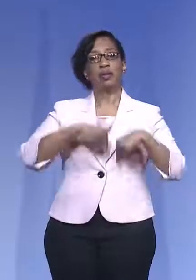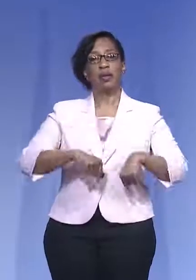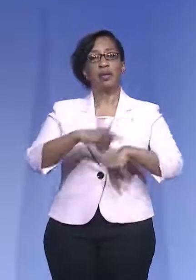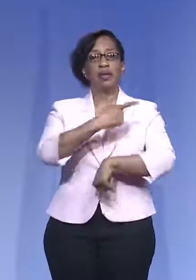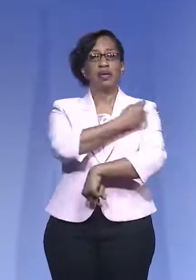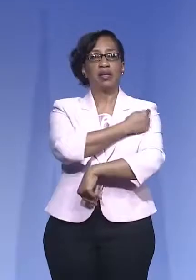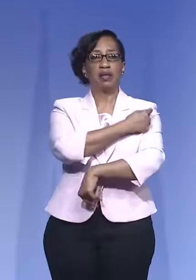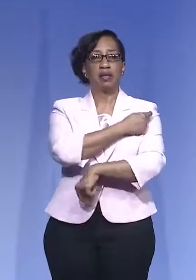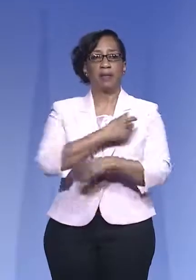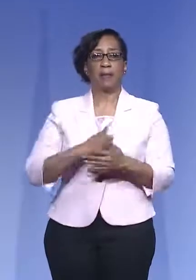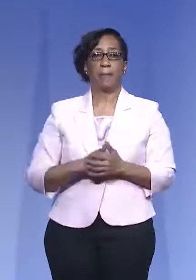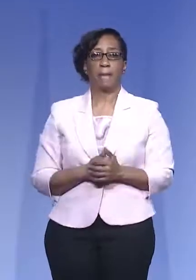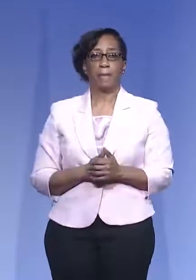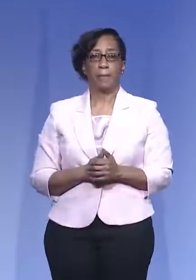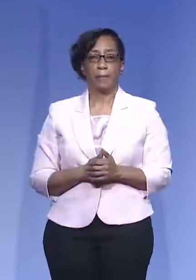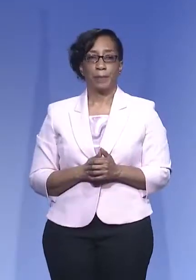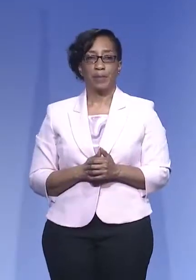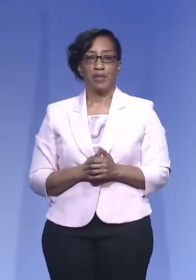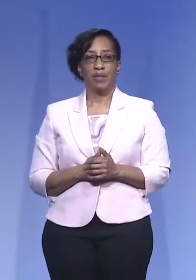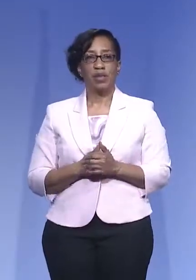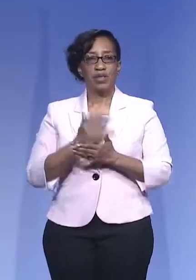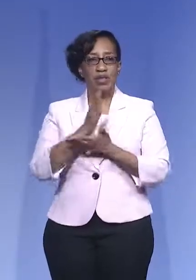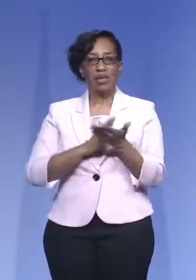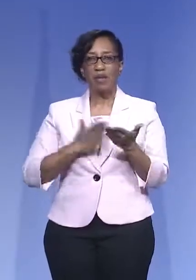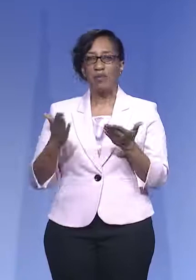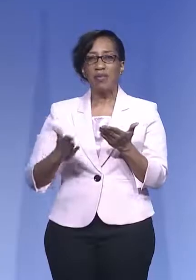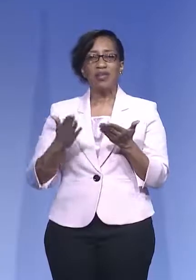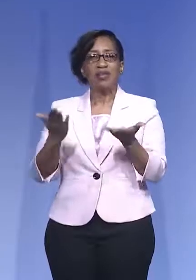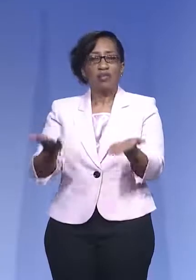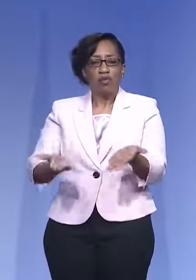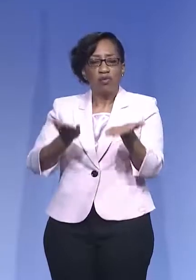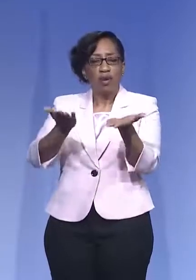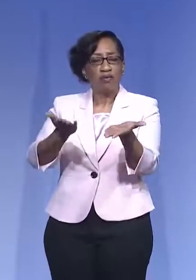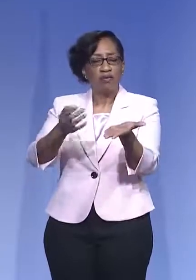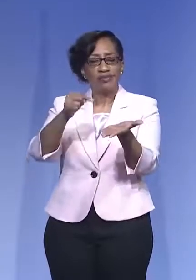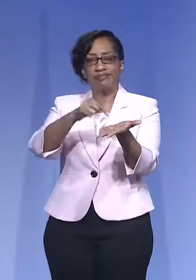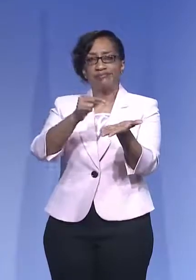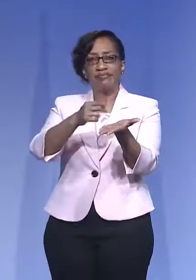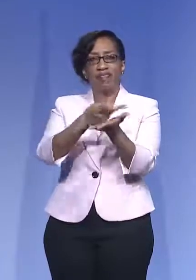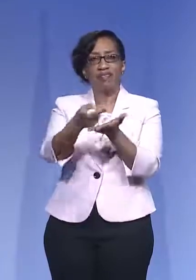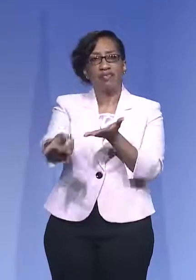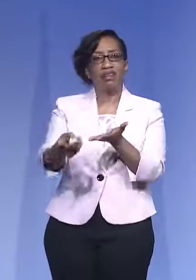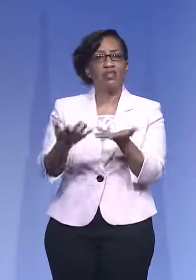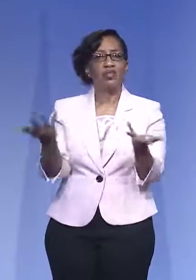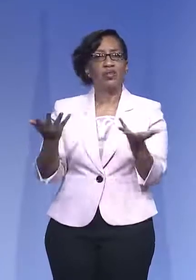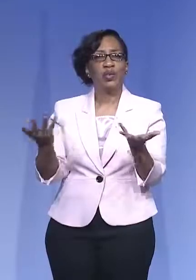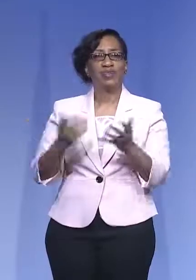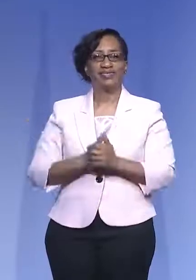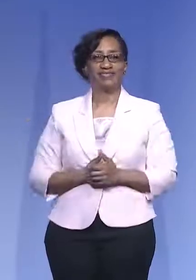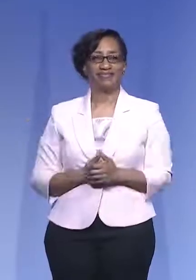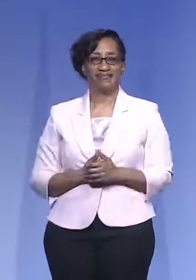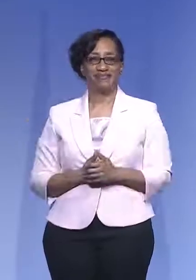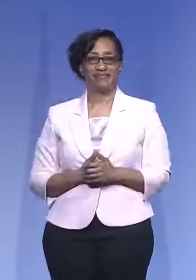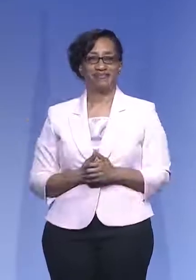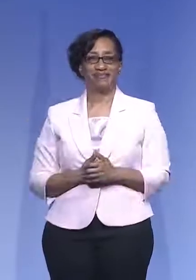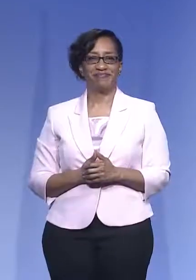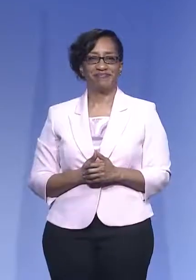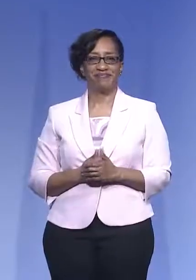some of the things that you all have learned that haven't worked to this point? I'm gonna let Chief McGowen take the first stab at